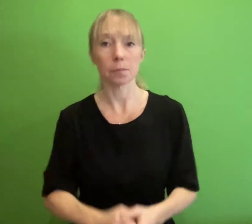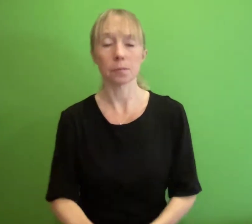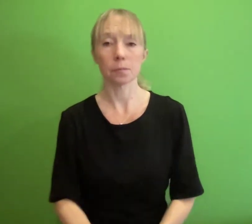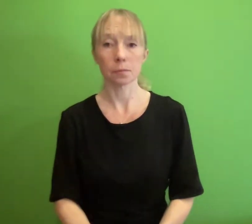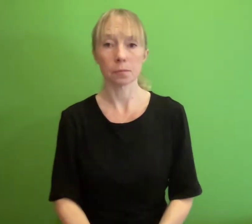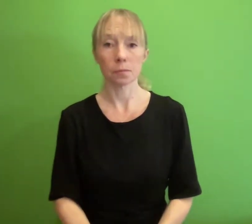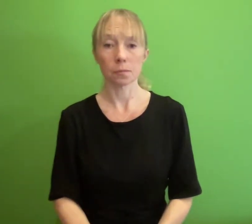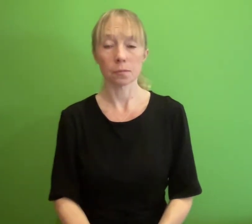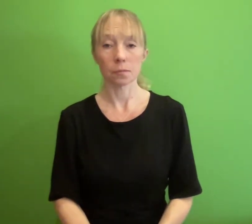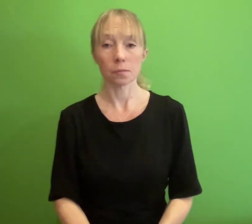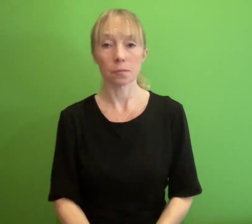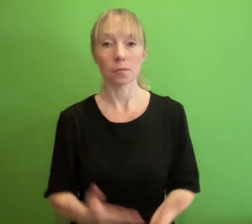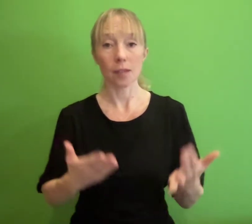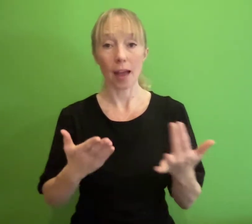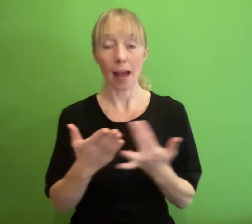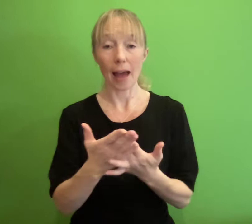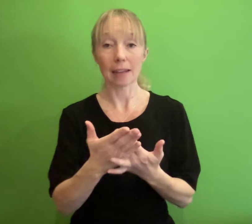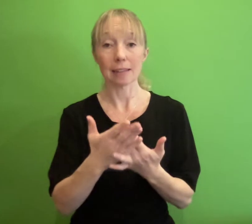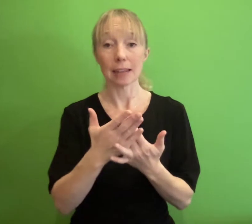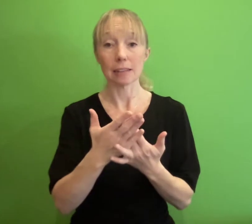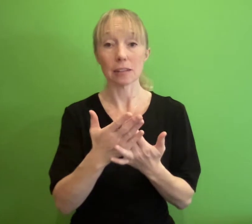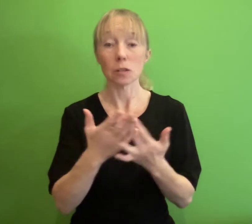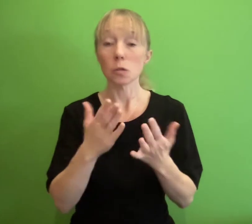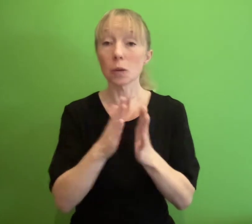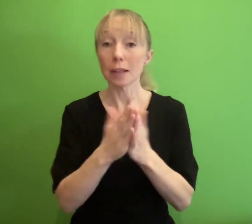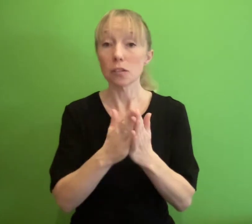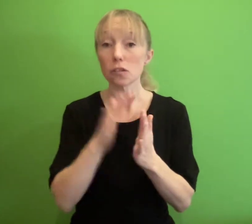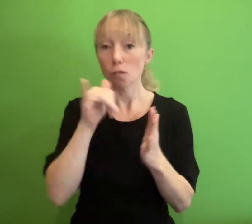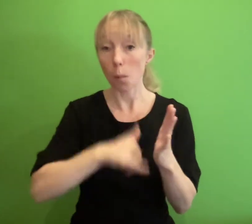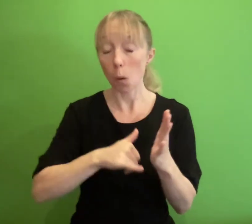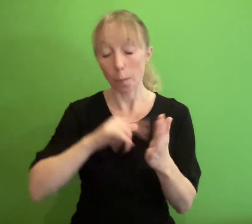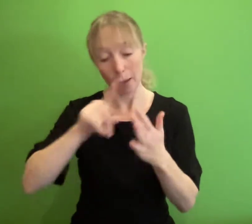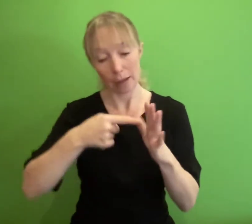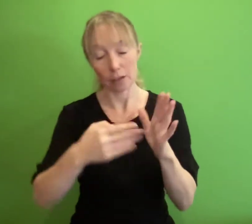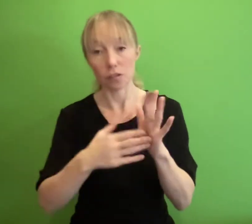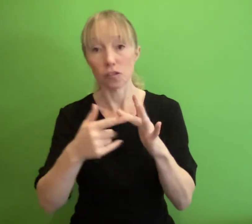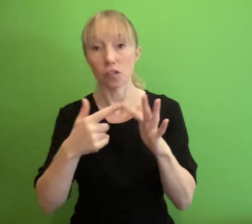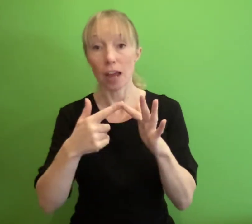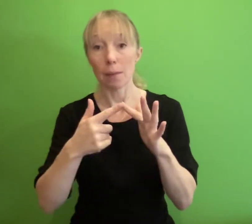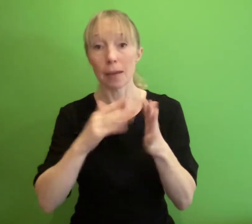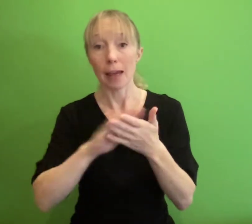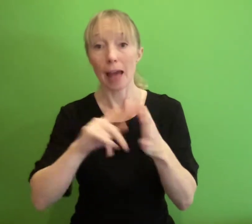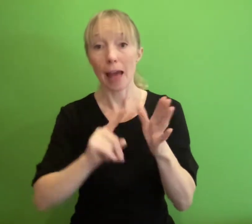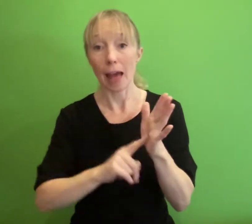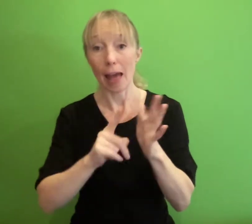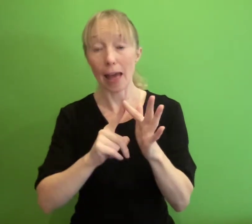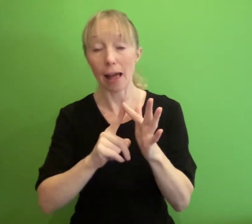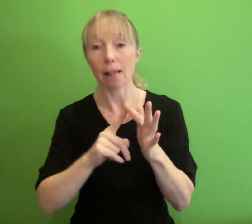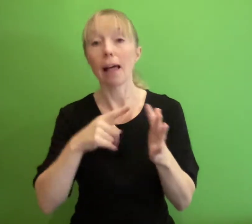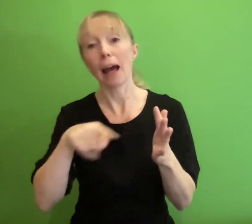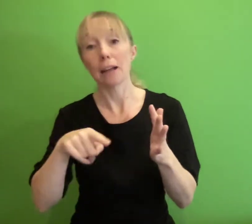Access to Literature report by Jamie Hale, CRIPtic Arts, and Ruth Harrison, Spread the